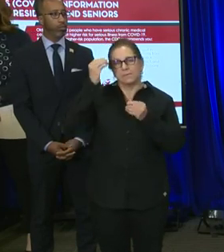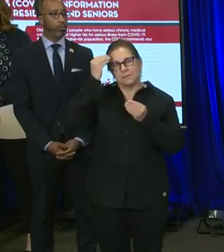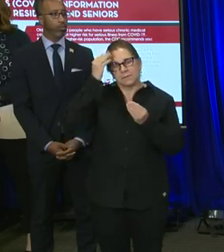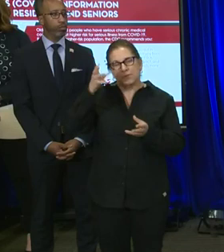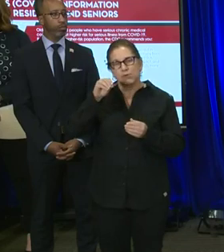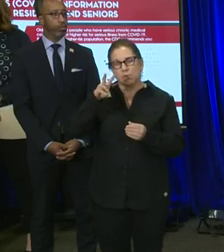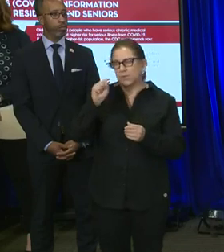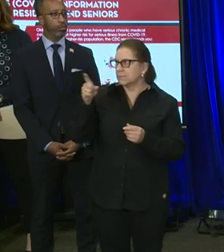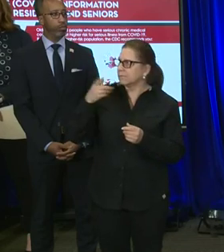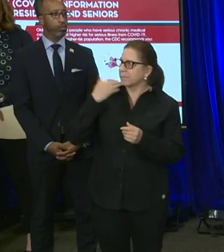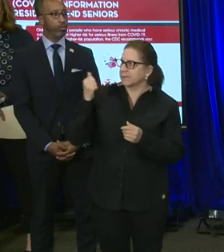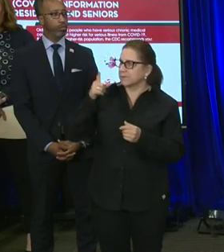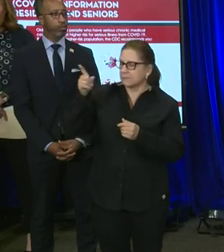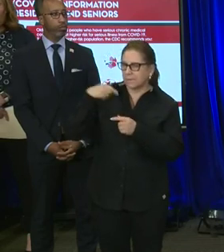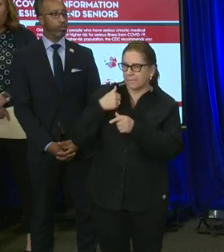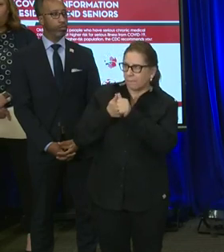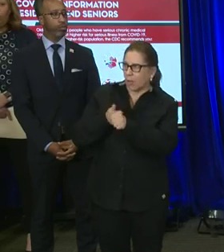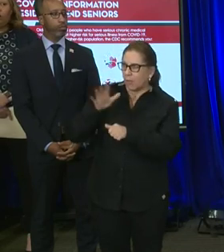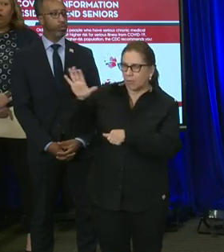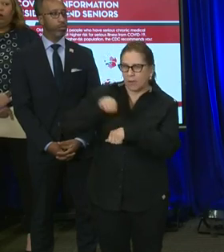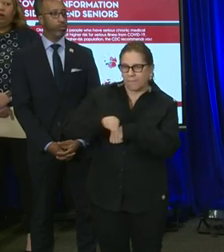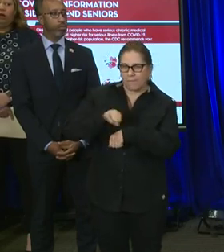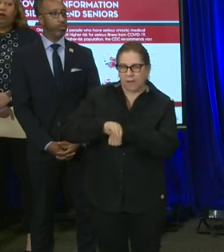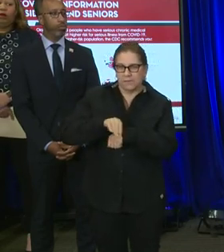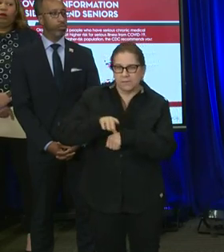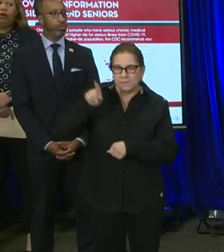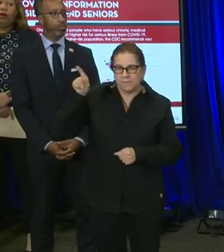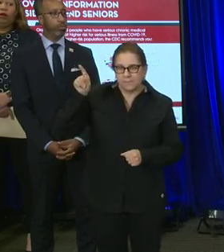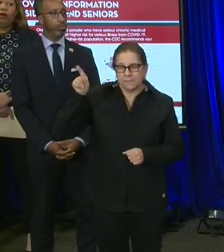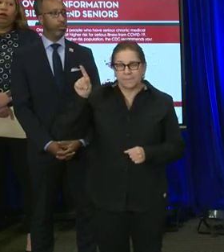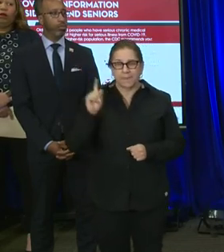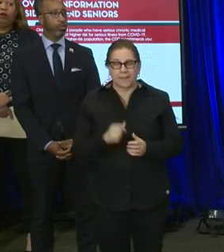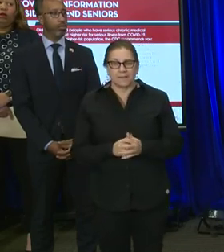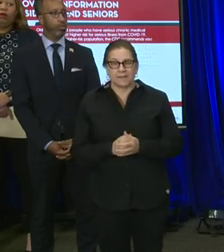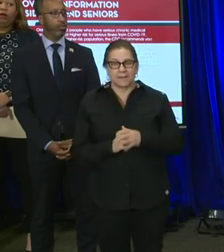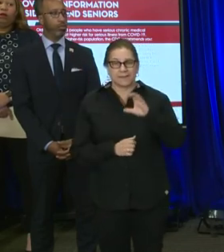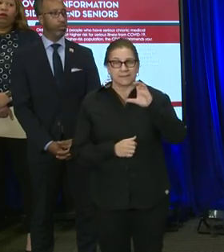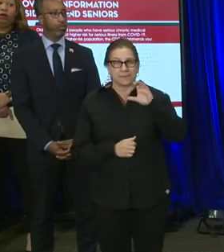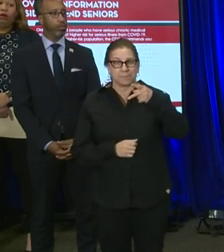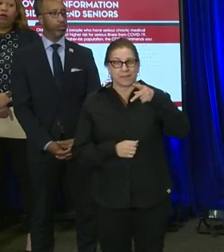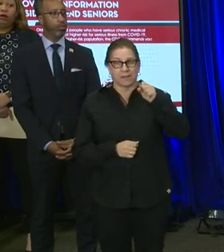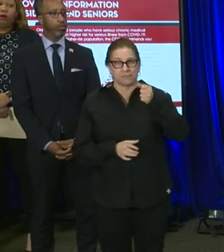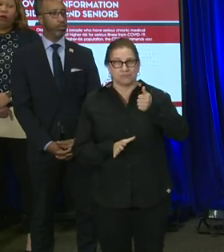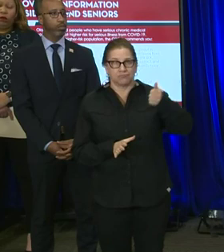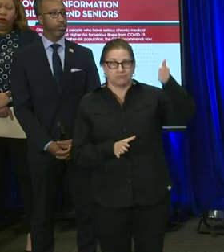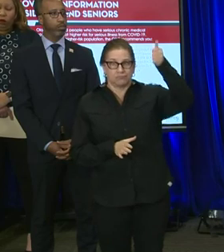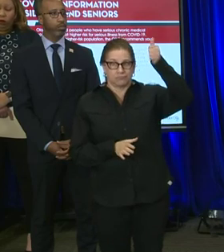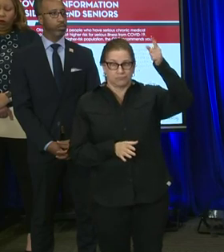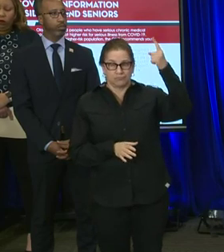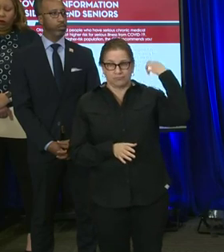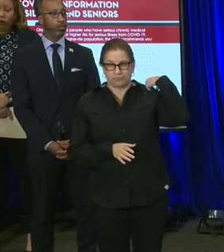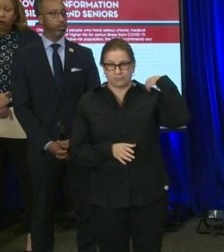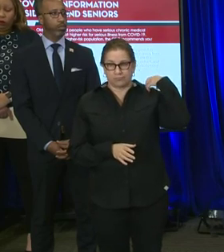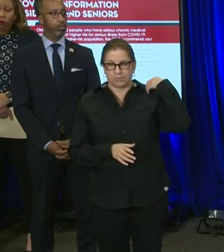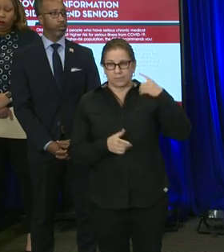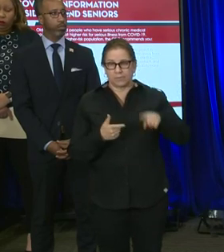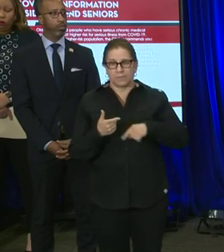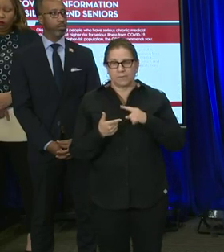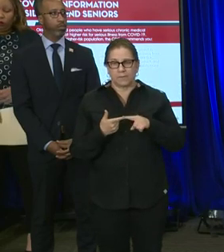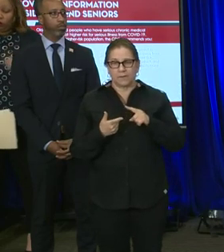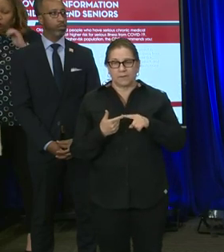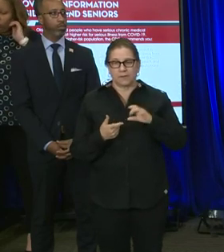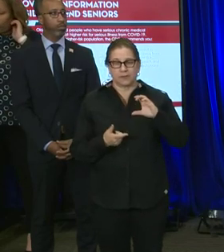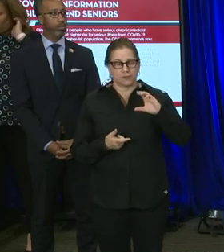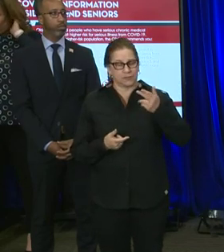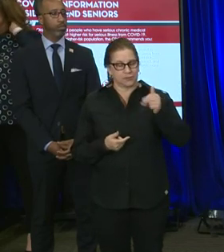and DCPS, OSSI and the State Superintendent, and charter leaders from across the district. In an effort to help stop the spread